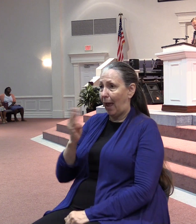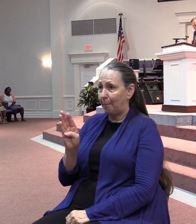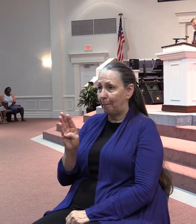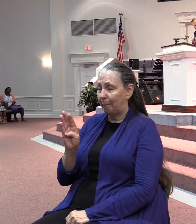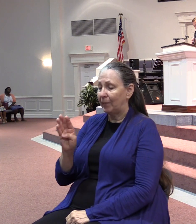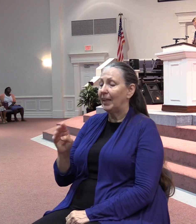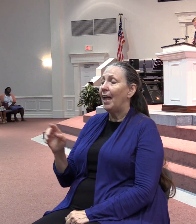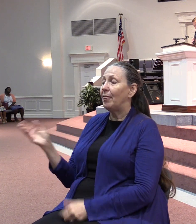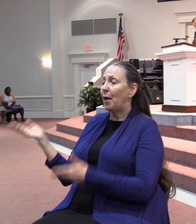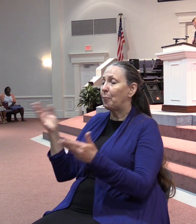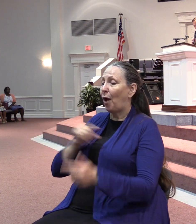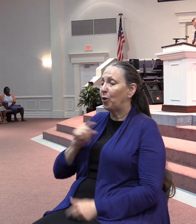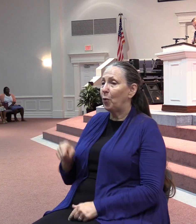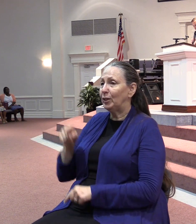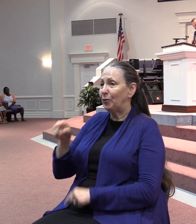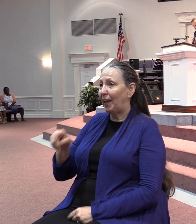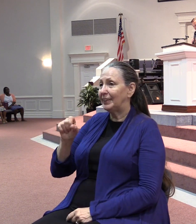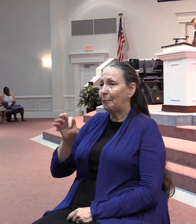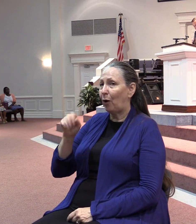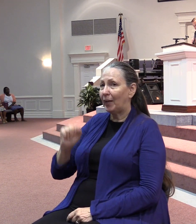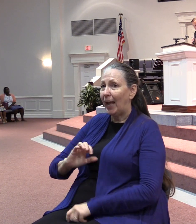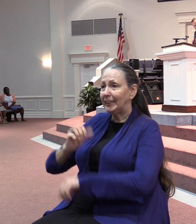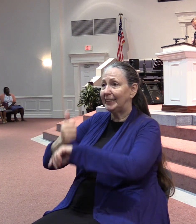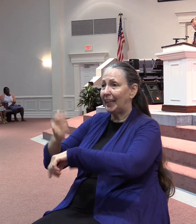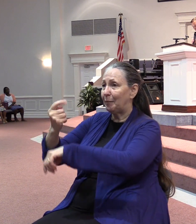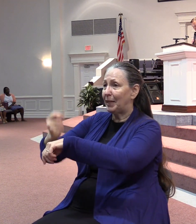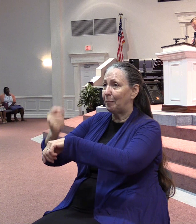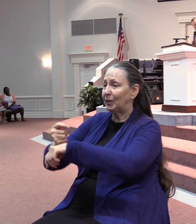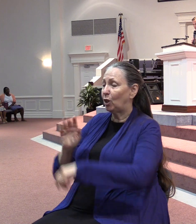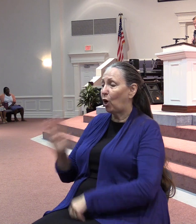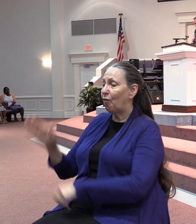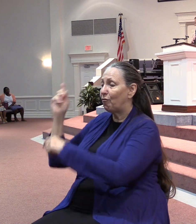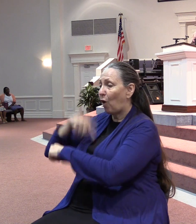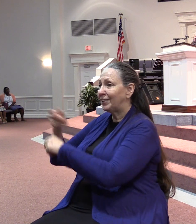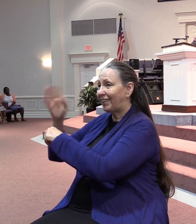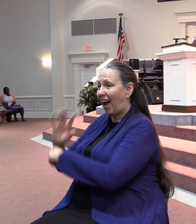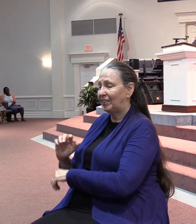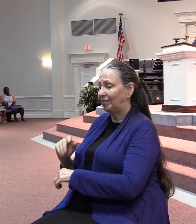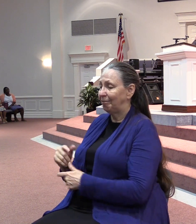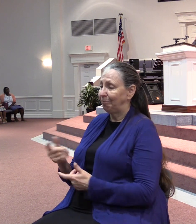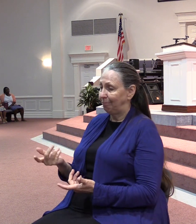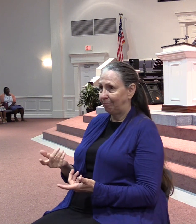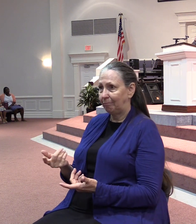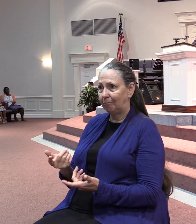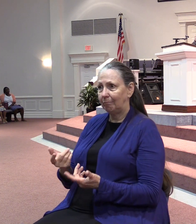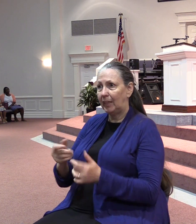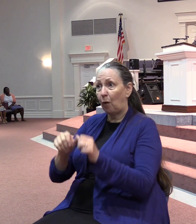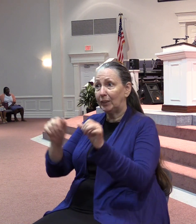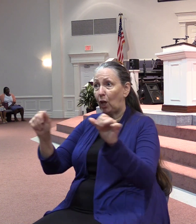Jezebel to Samaria. And she built temples now to her false gods. So we went from building an